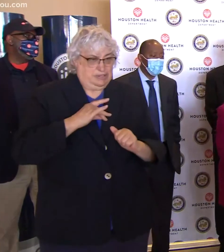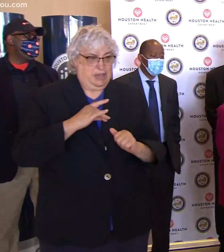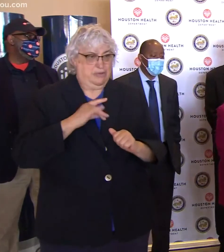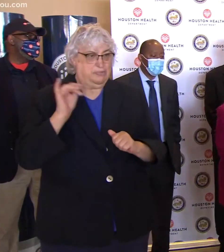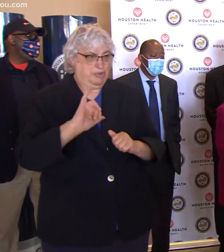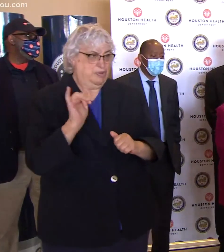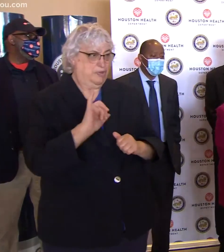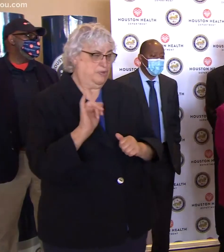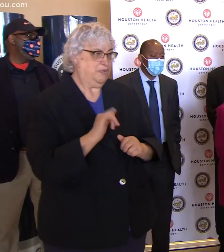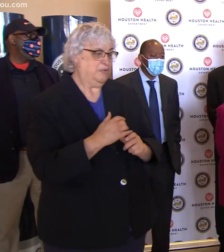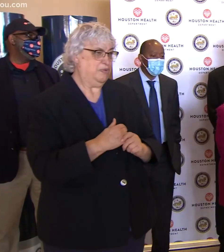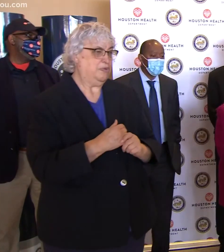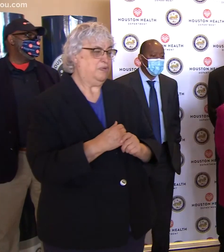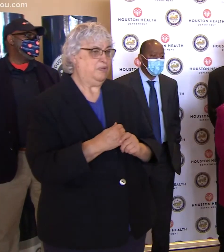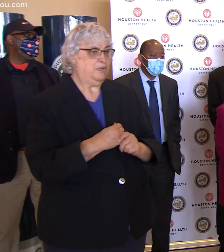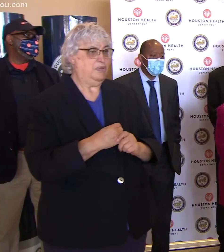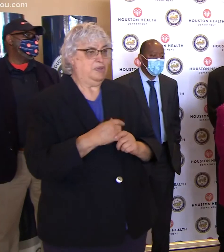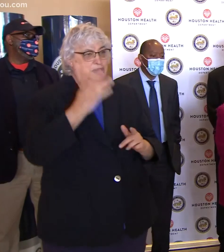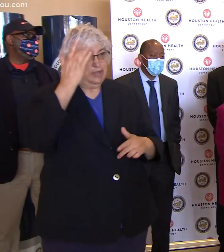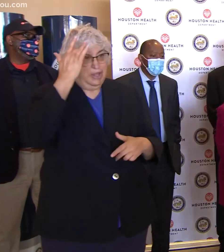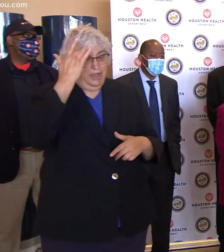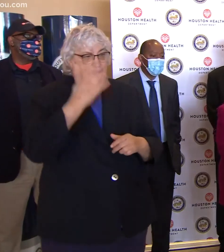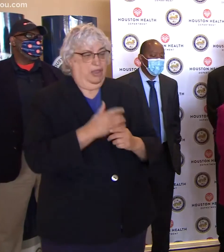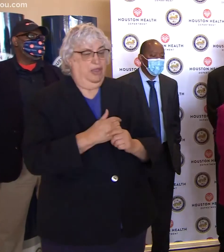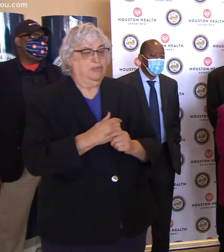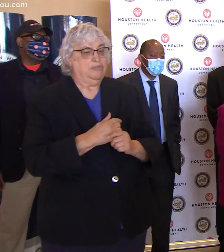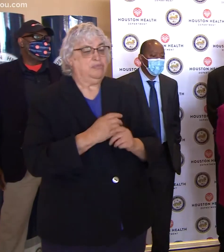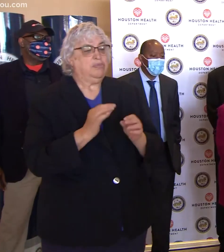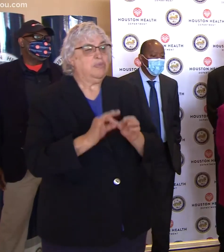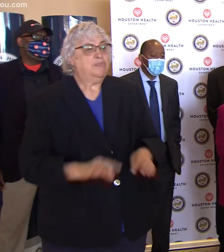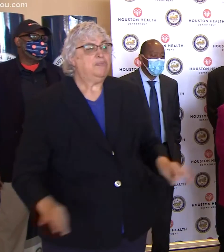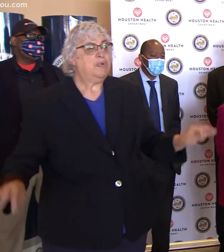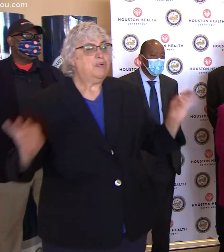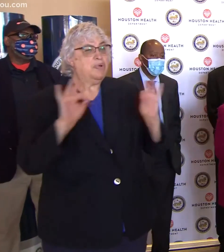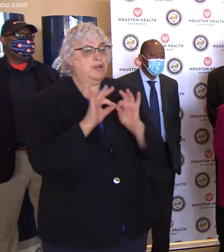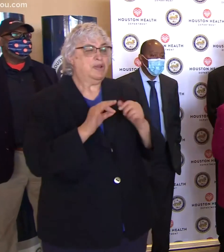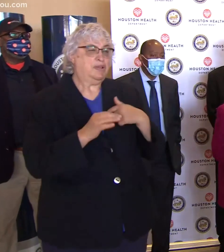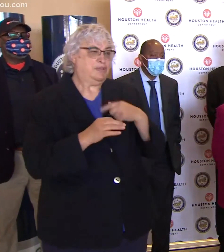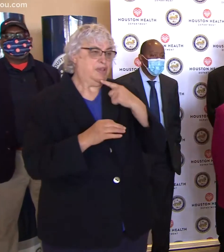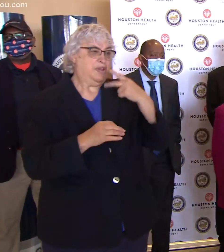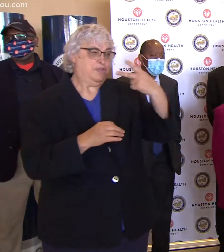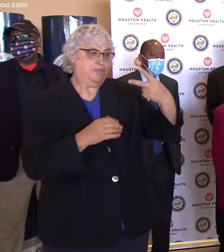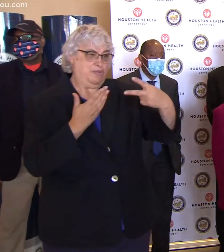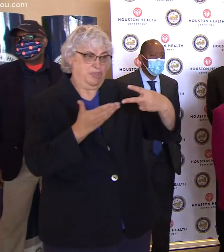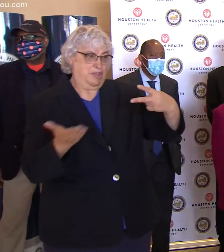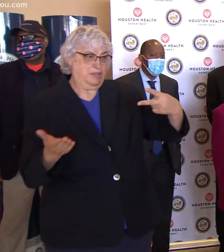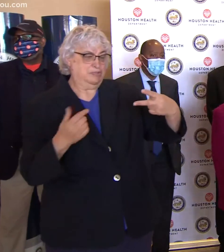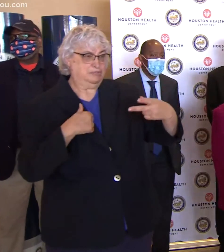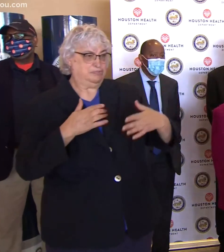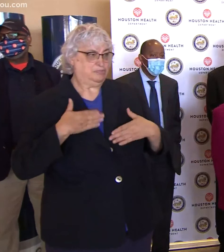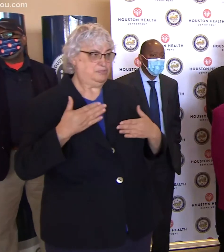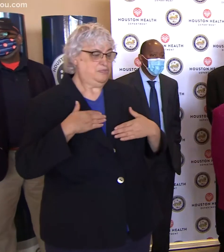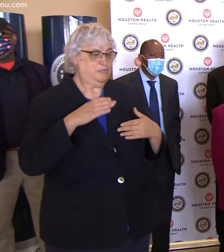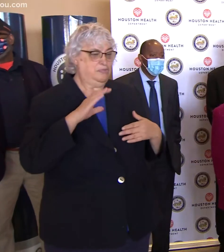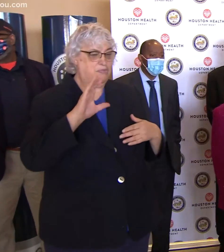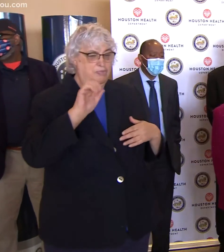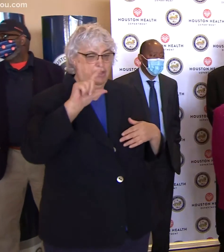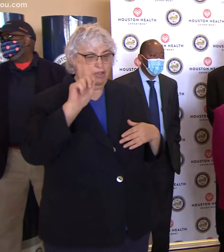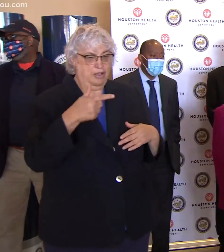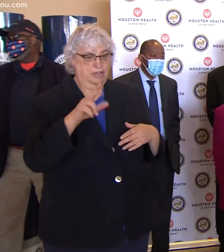important to say two things or several things that I want to bring to the attention. I'm glad to be here with my colleague in